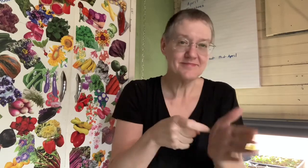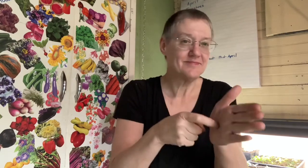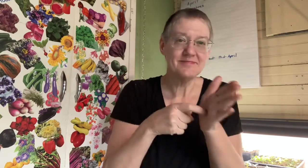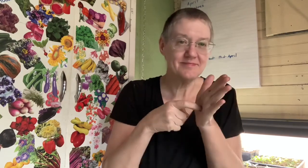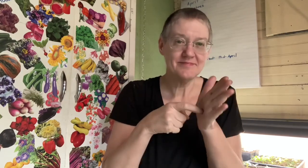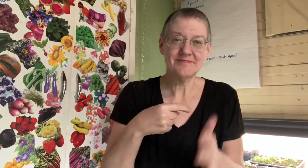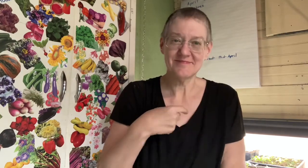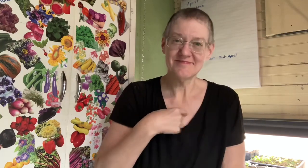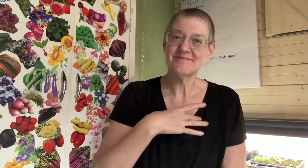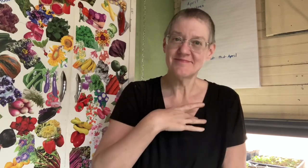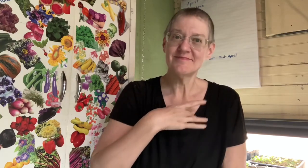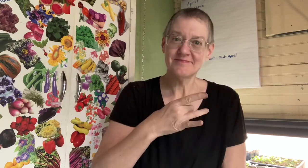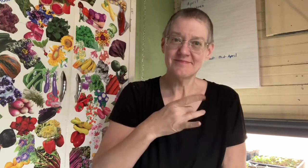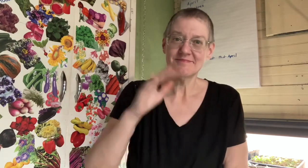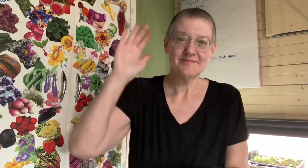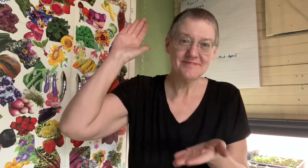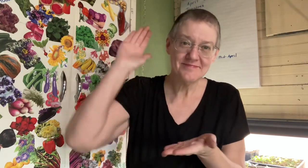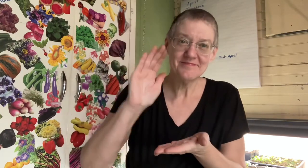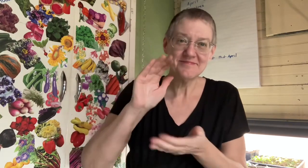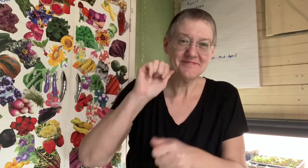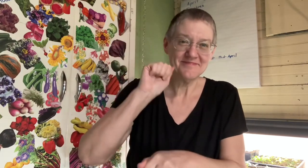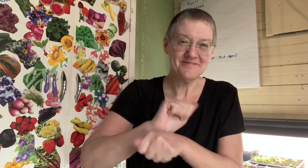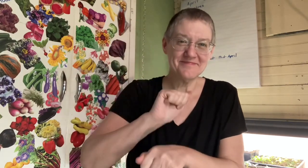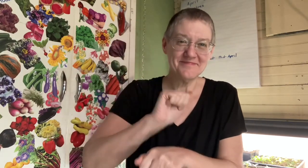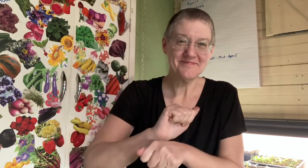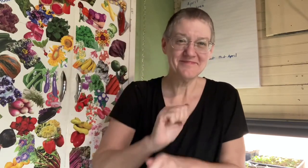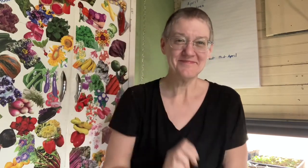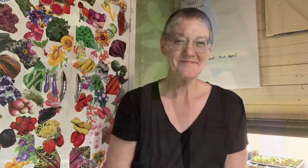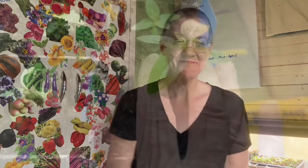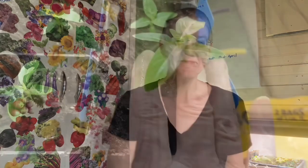grow. I like that. That's less work.